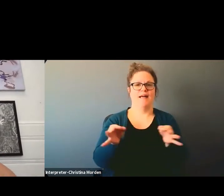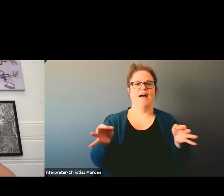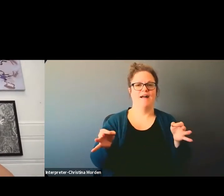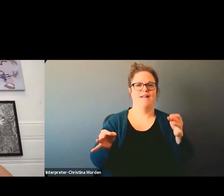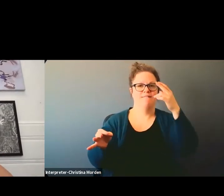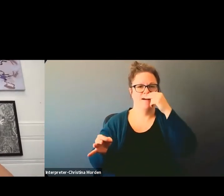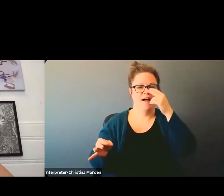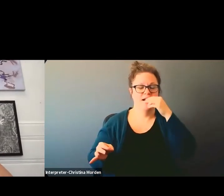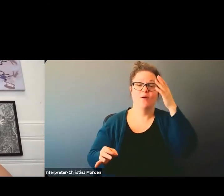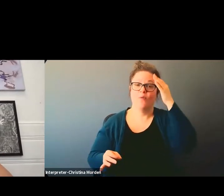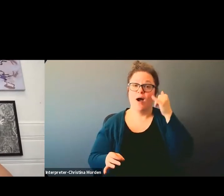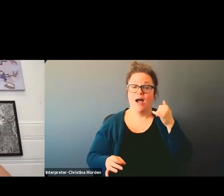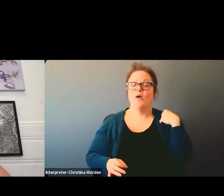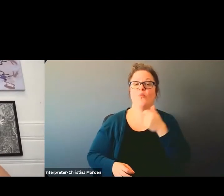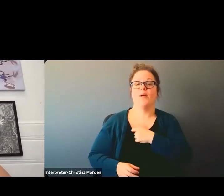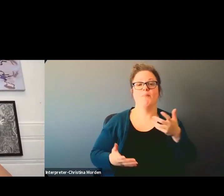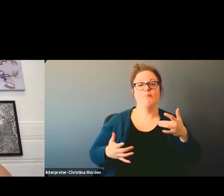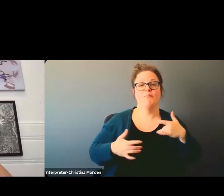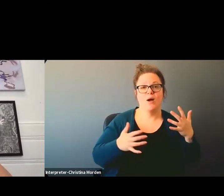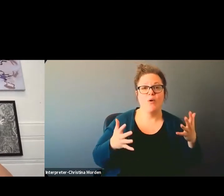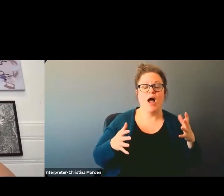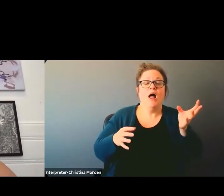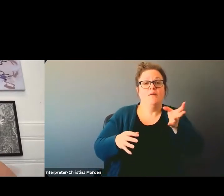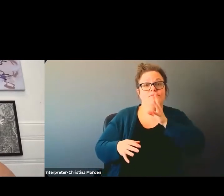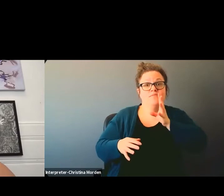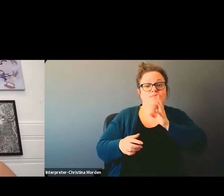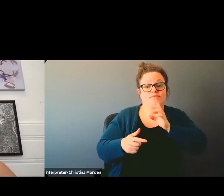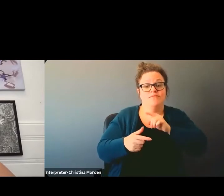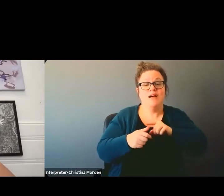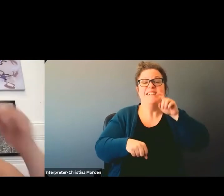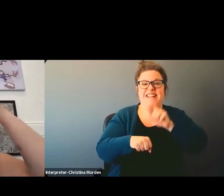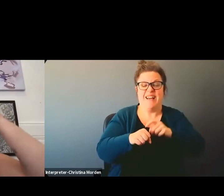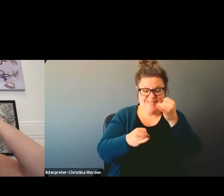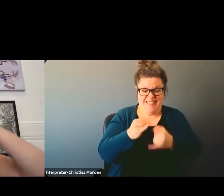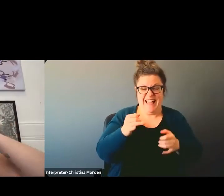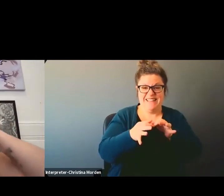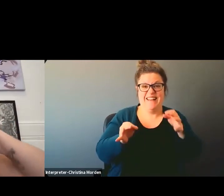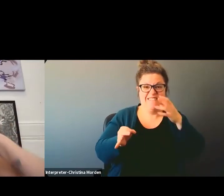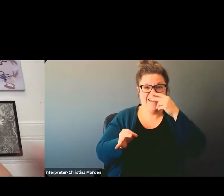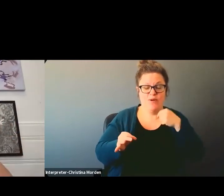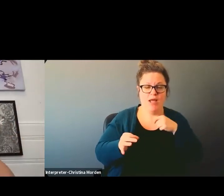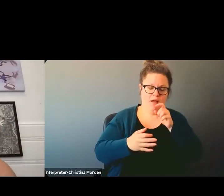the punchline, you drop your tone. And so they miss out a lot.